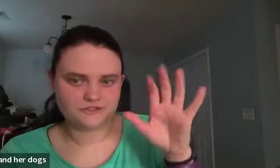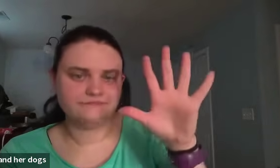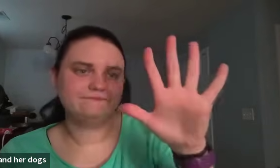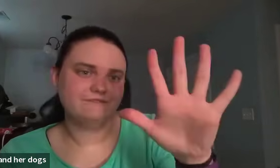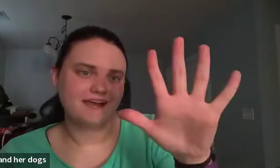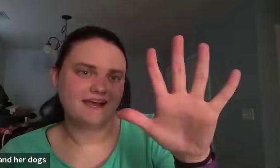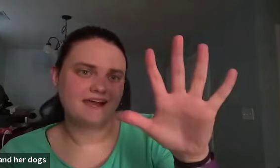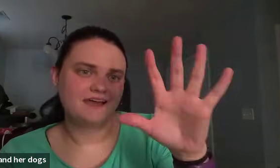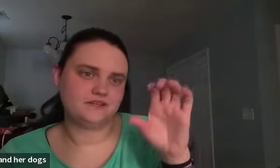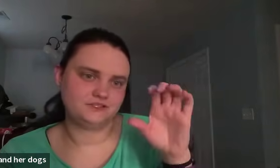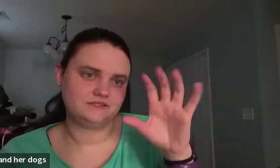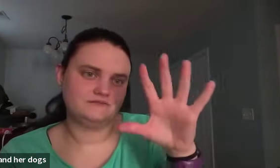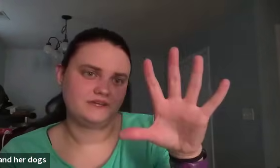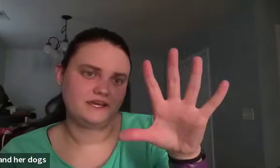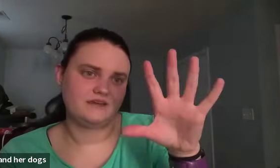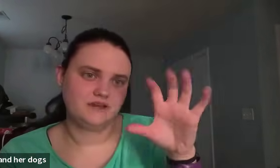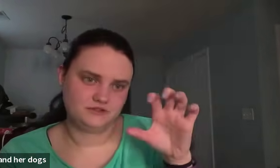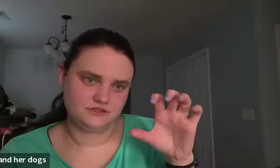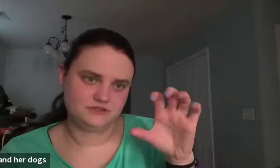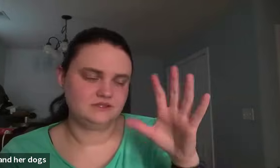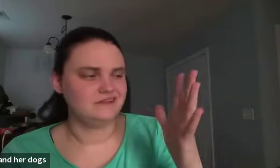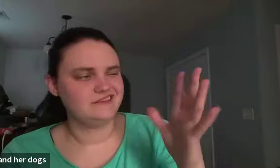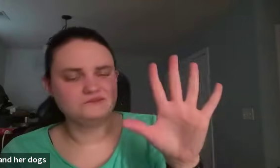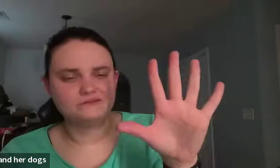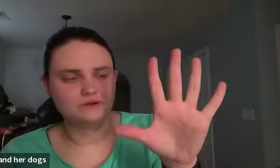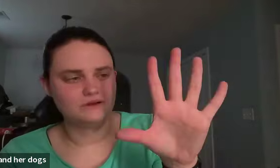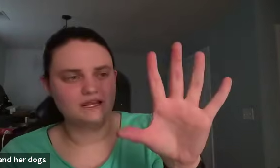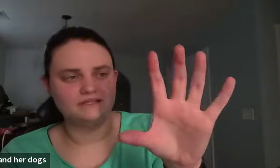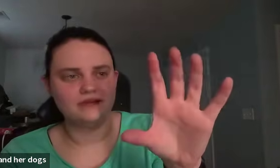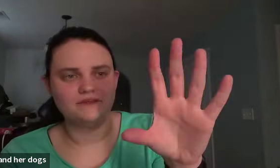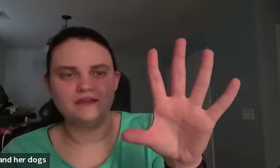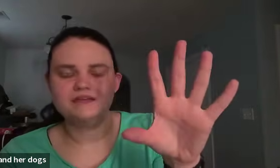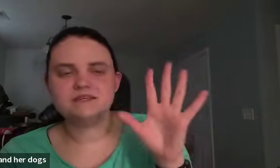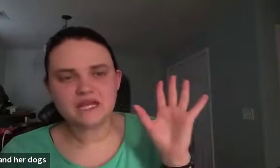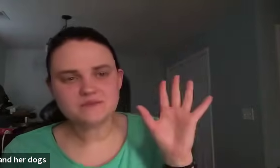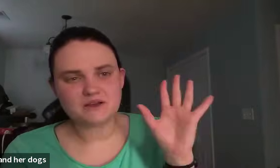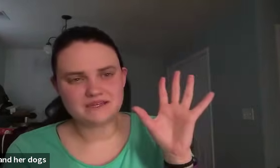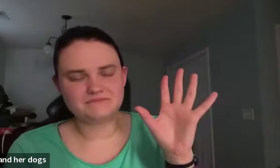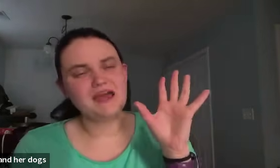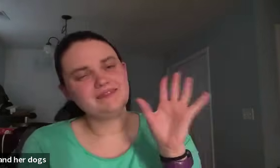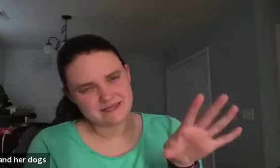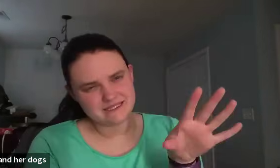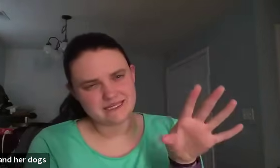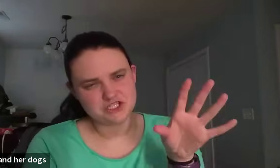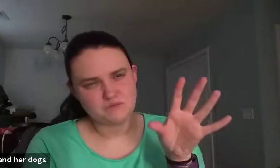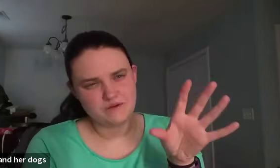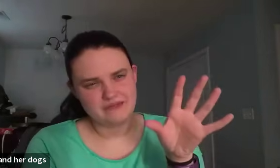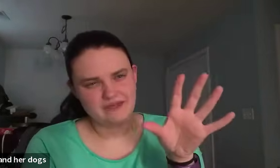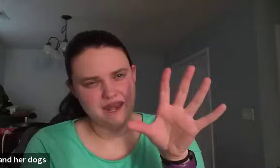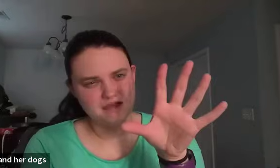500, 500, 500. This one, gotta stop. Sometimes I'll get not lazy, it's just more like that